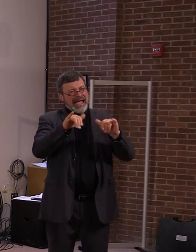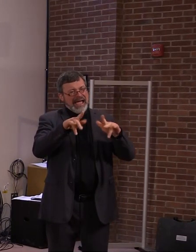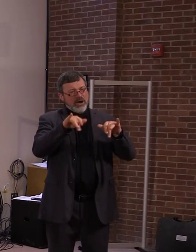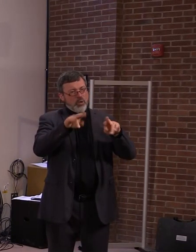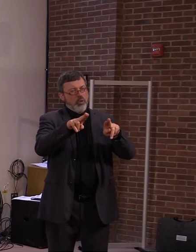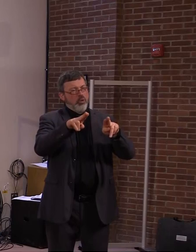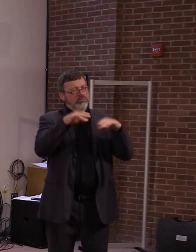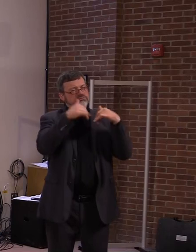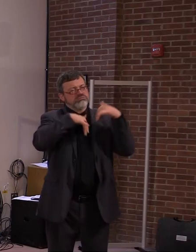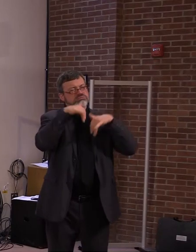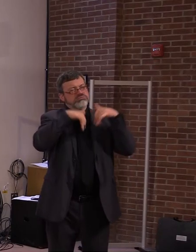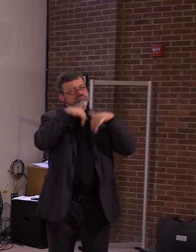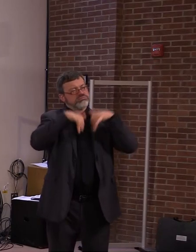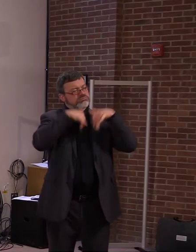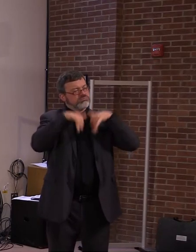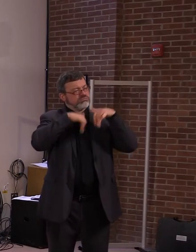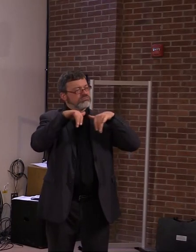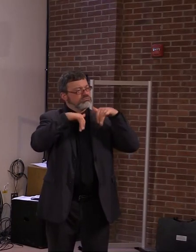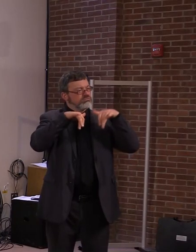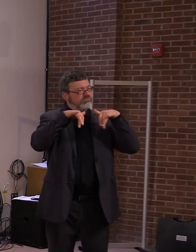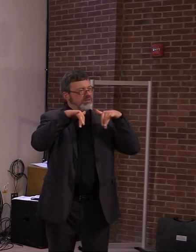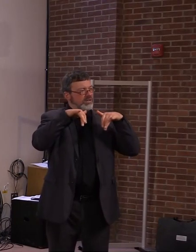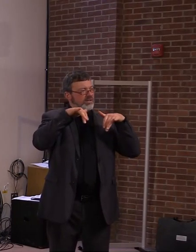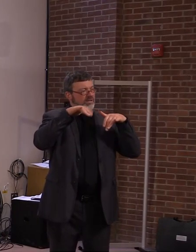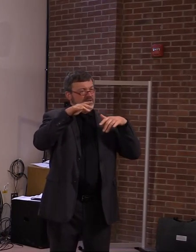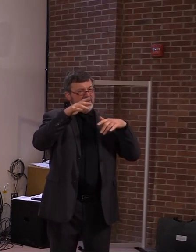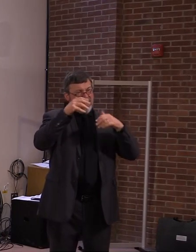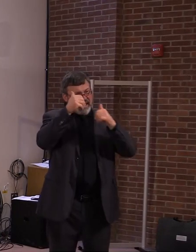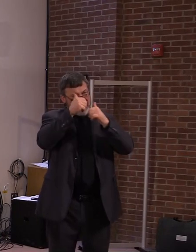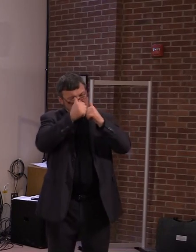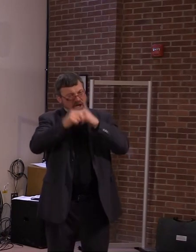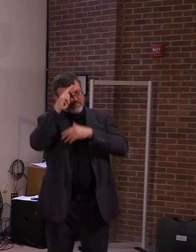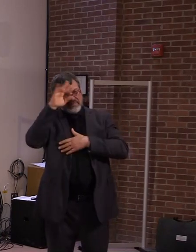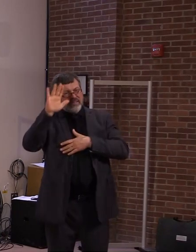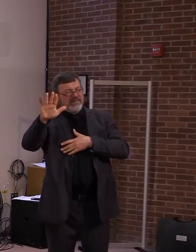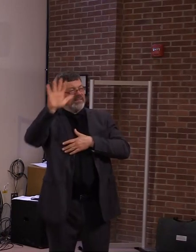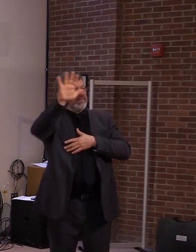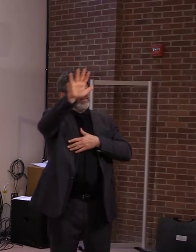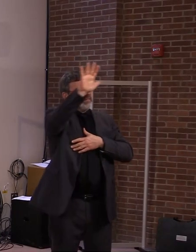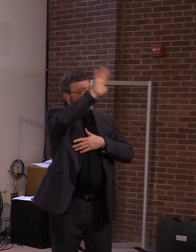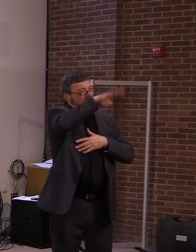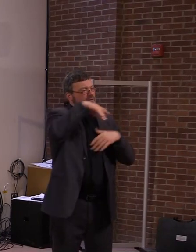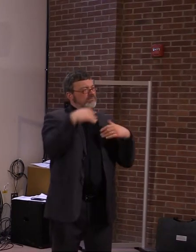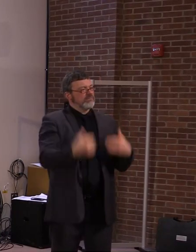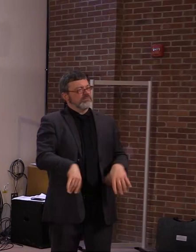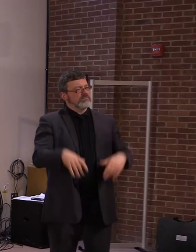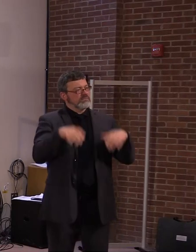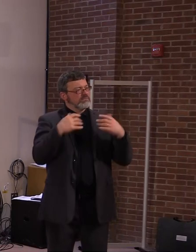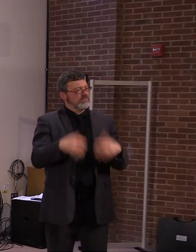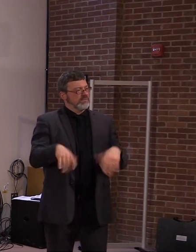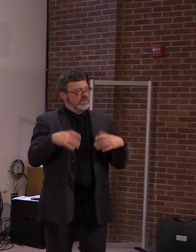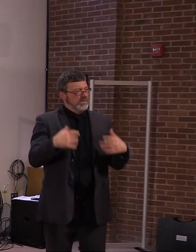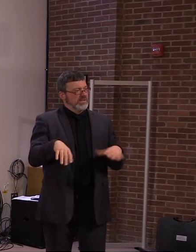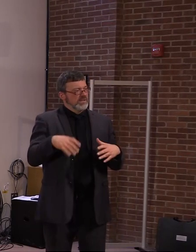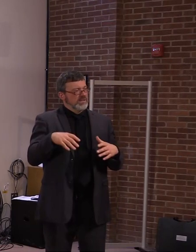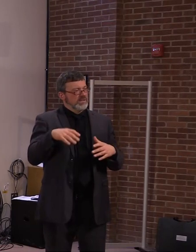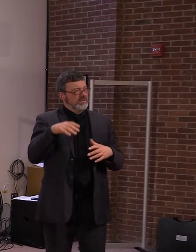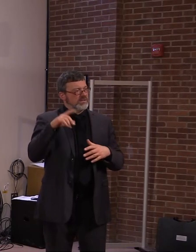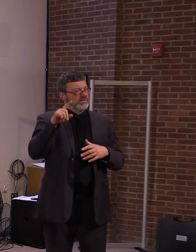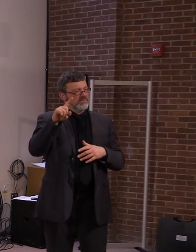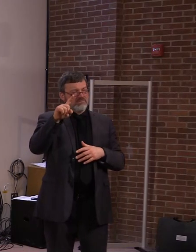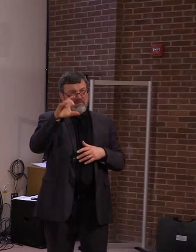Remember that we provided over $100 million, and I don't have the precise number, but it's over $100